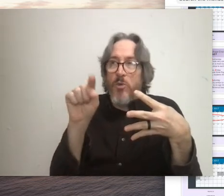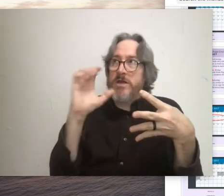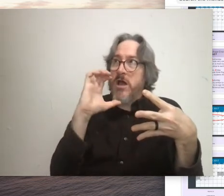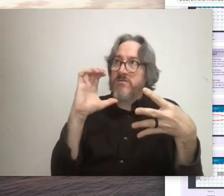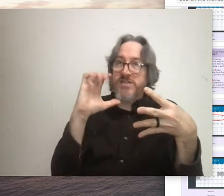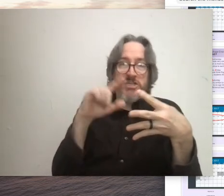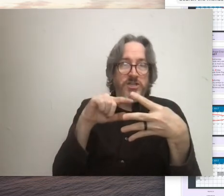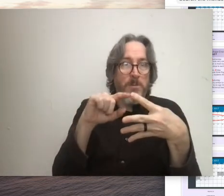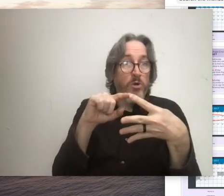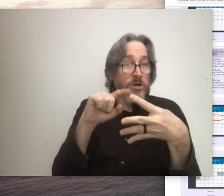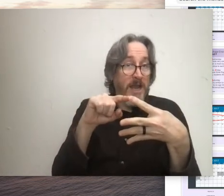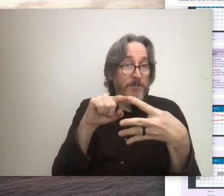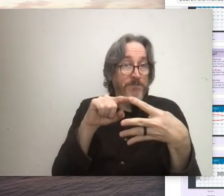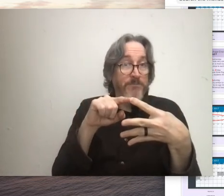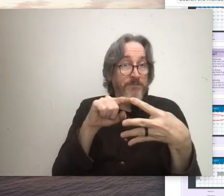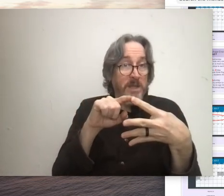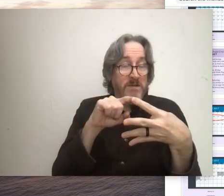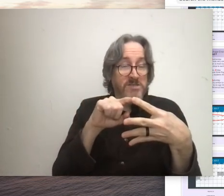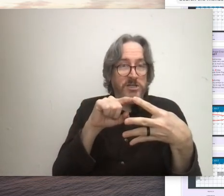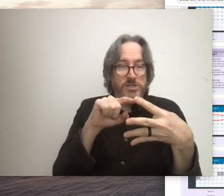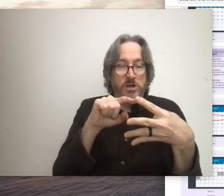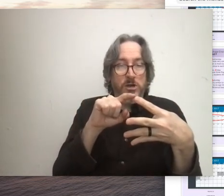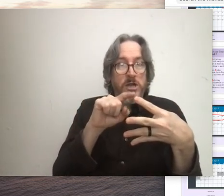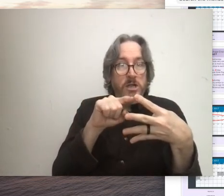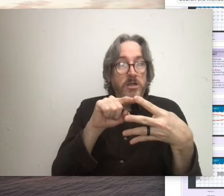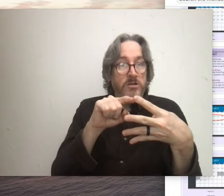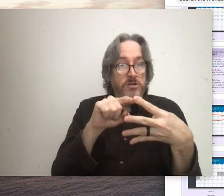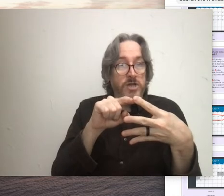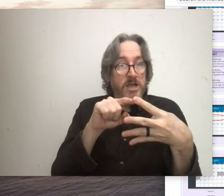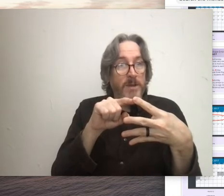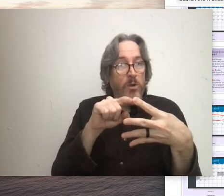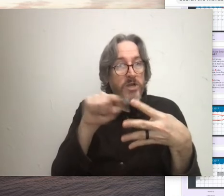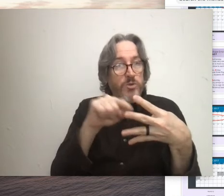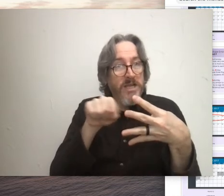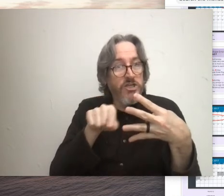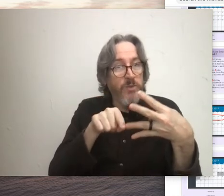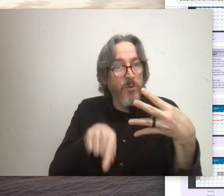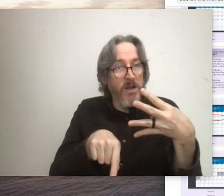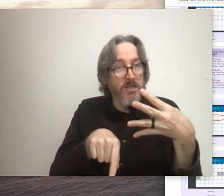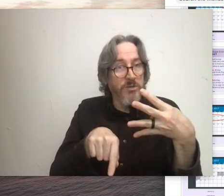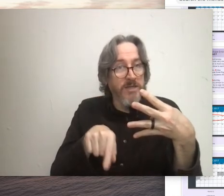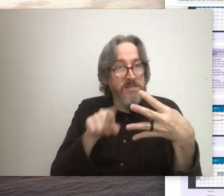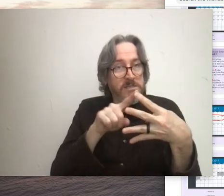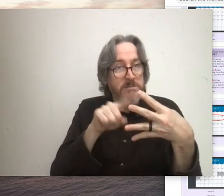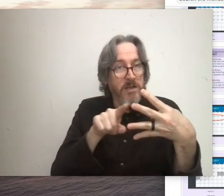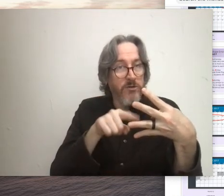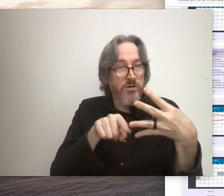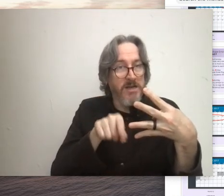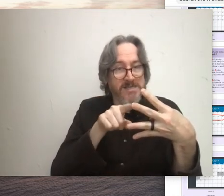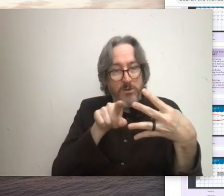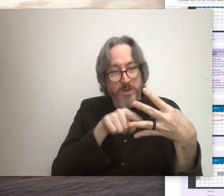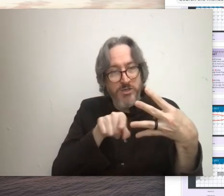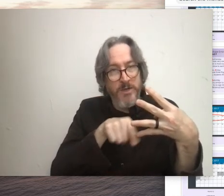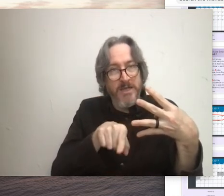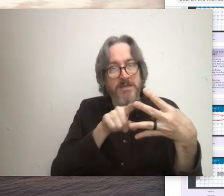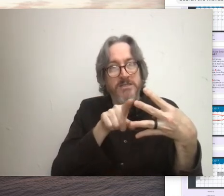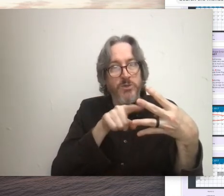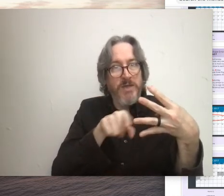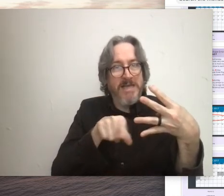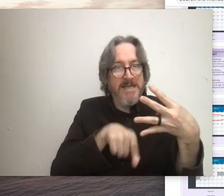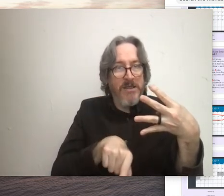in the one conversation, the poker game, conversation starter, they're talking about which week do we want to do this? And they're trying to decide which